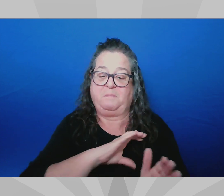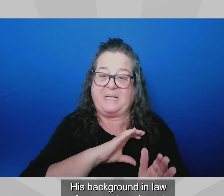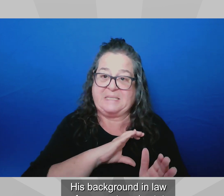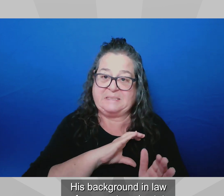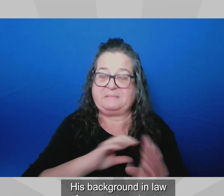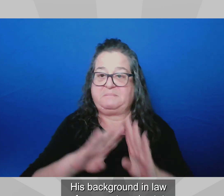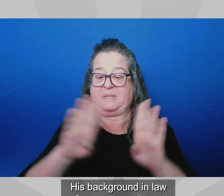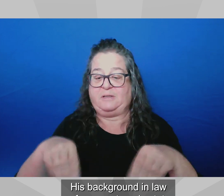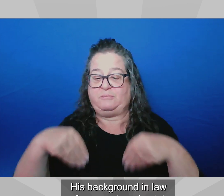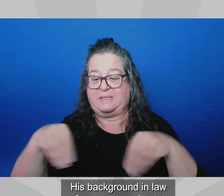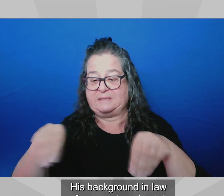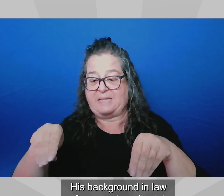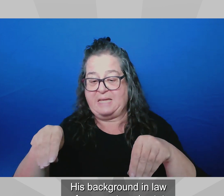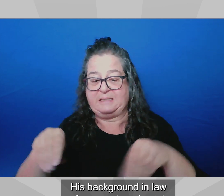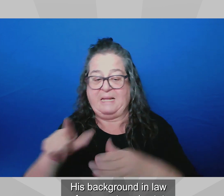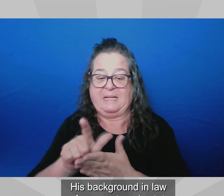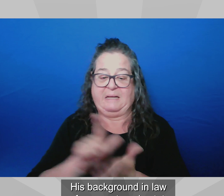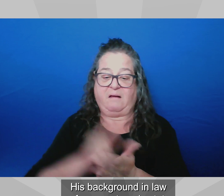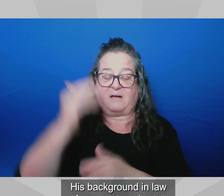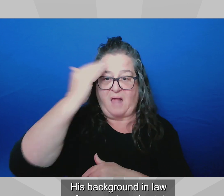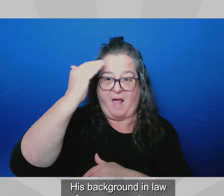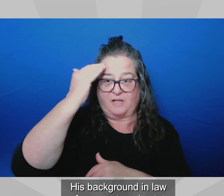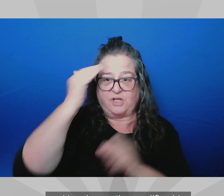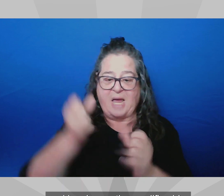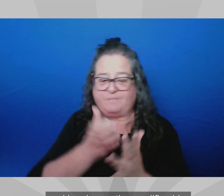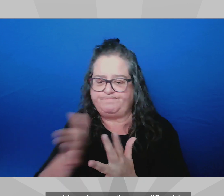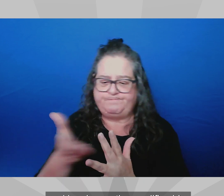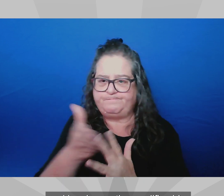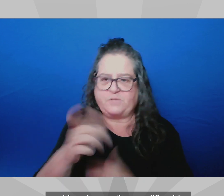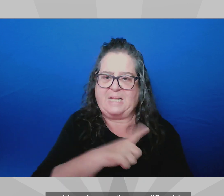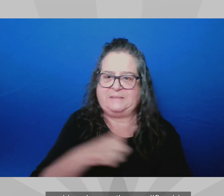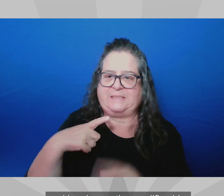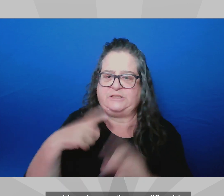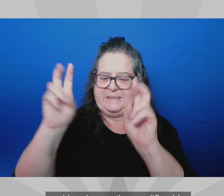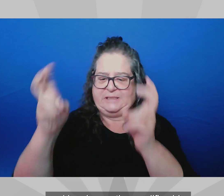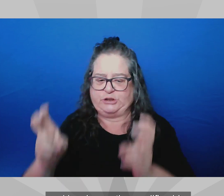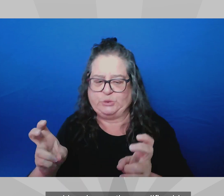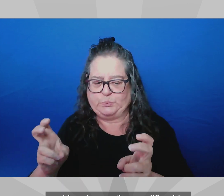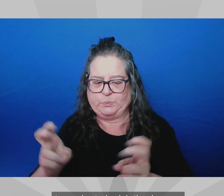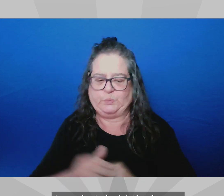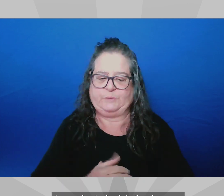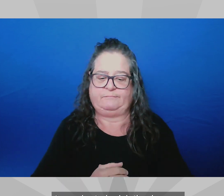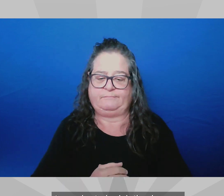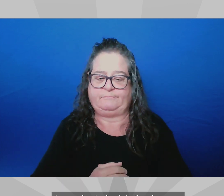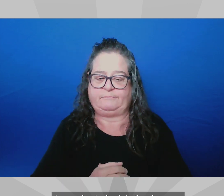His background in law enforcement, real estate, and legal expertise qualifies him to navigate